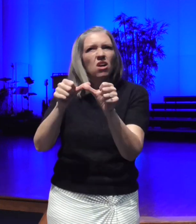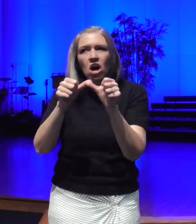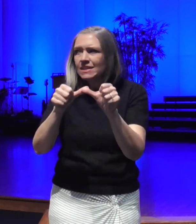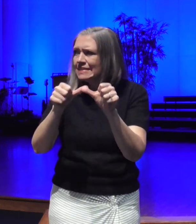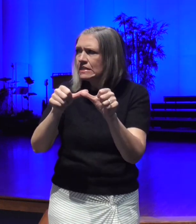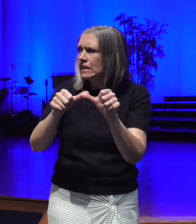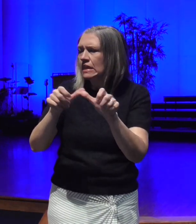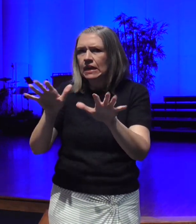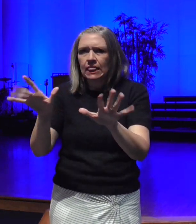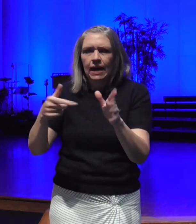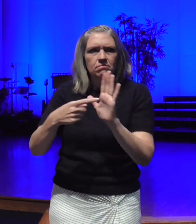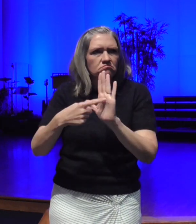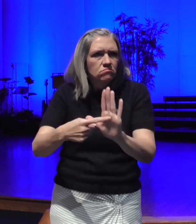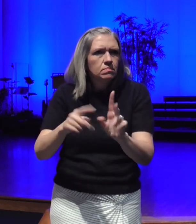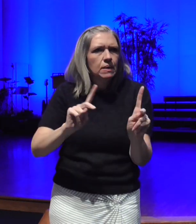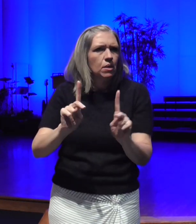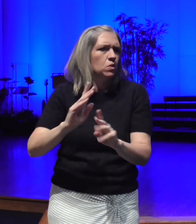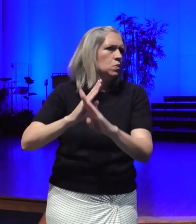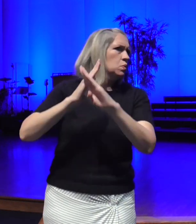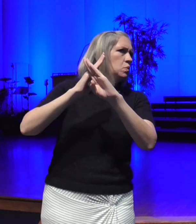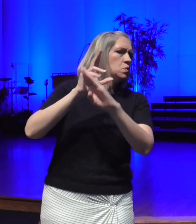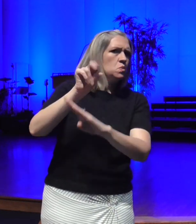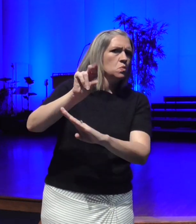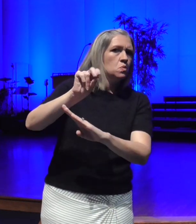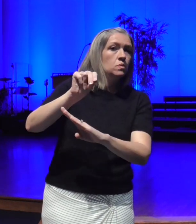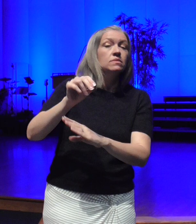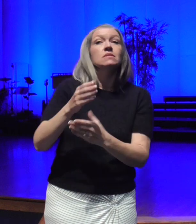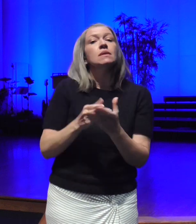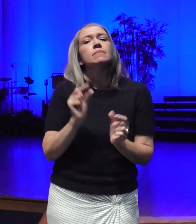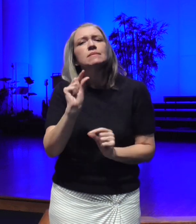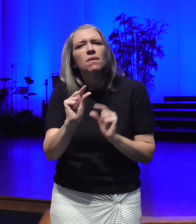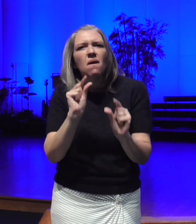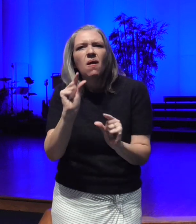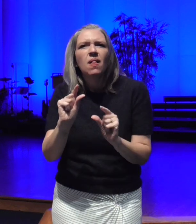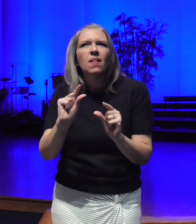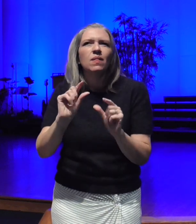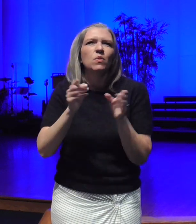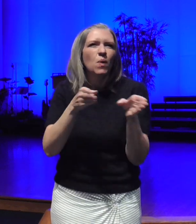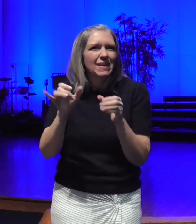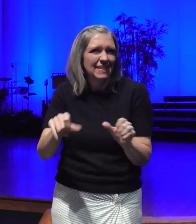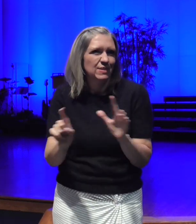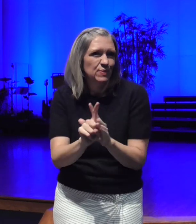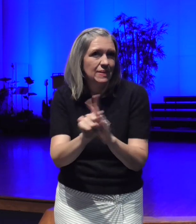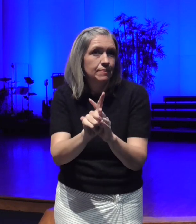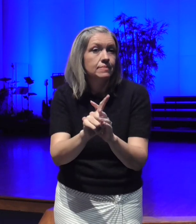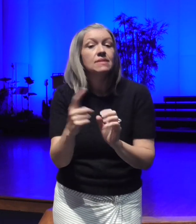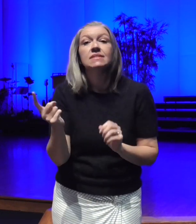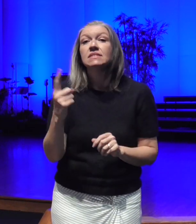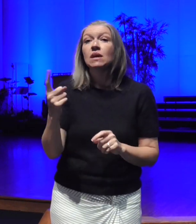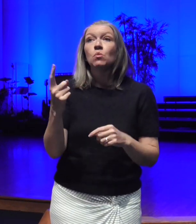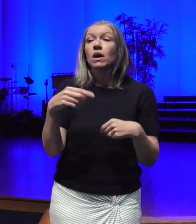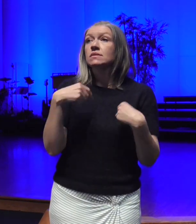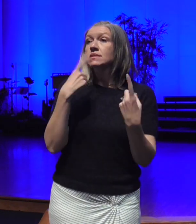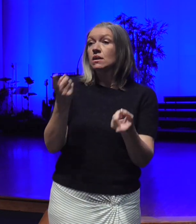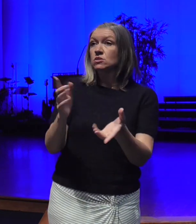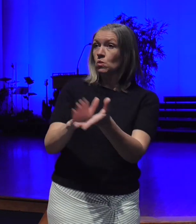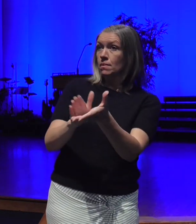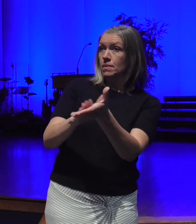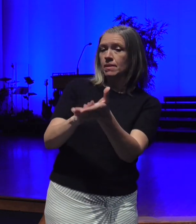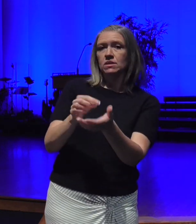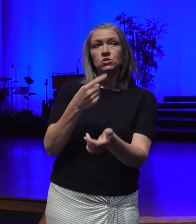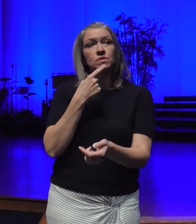doing this to people. Here's some little ways you might do this. When someone gives you a compliment, do you just go, thank